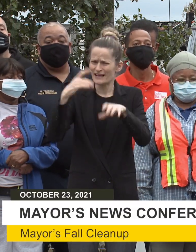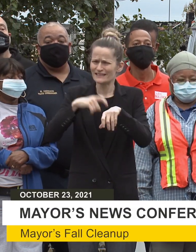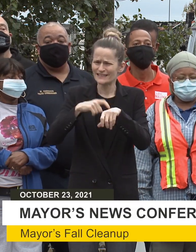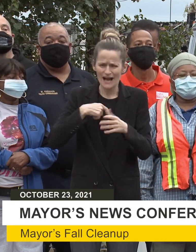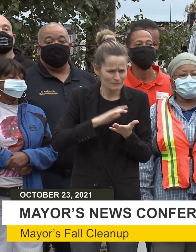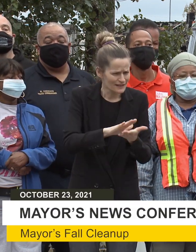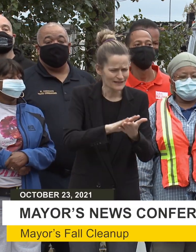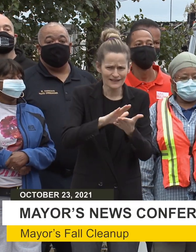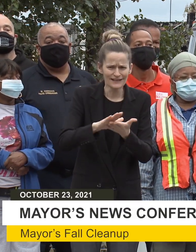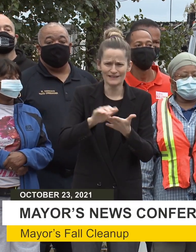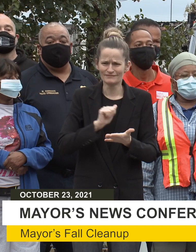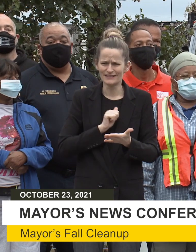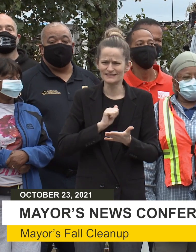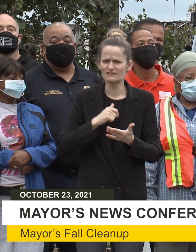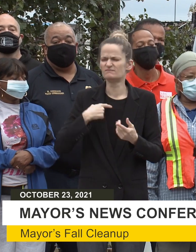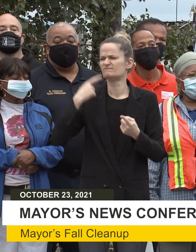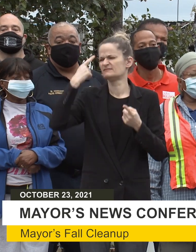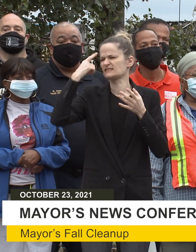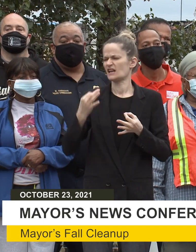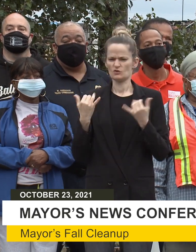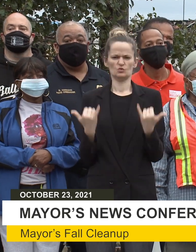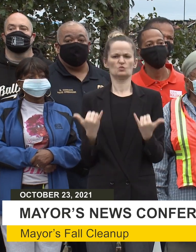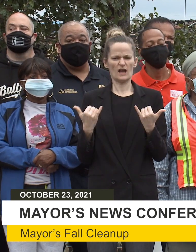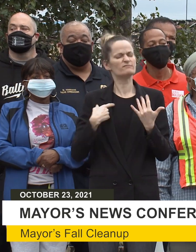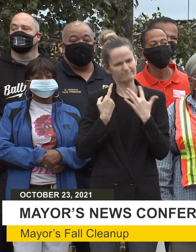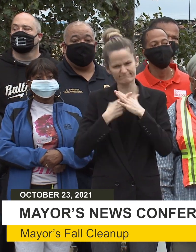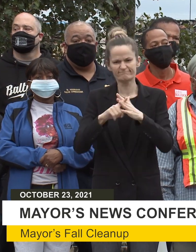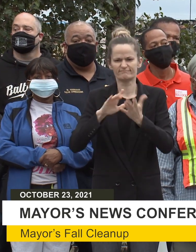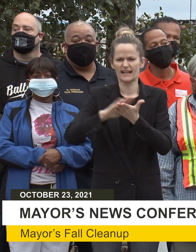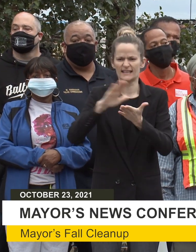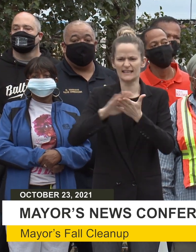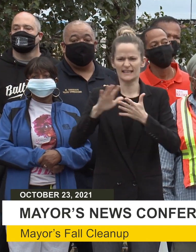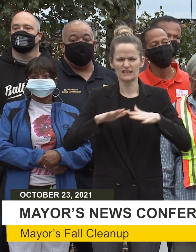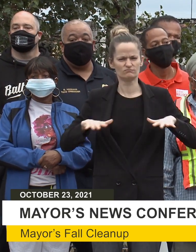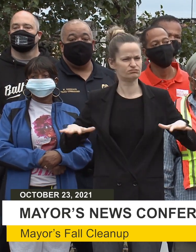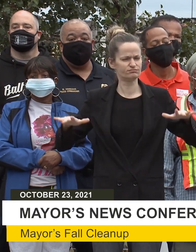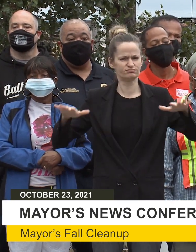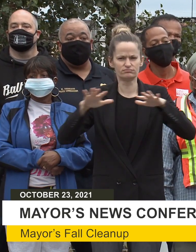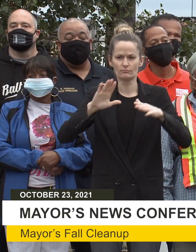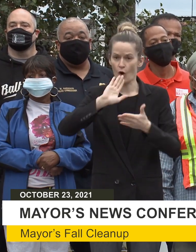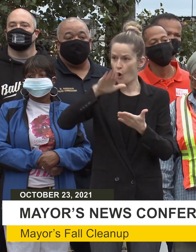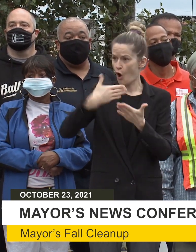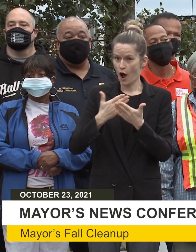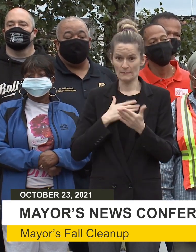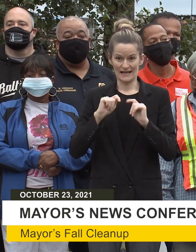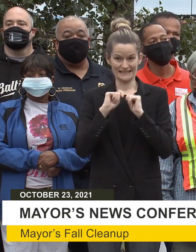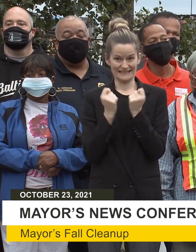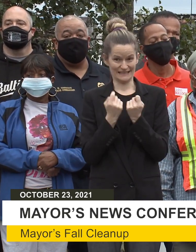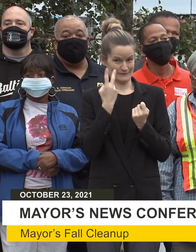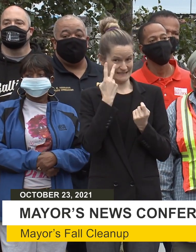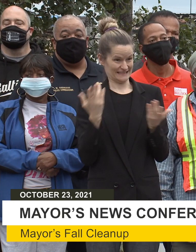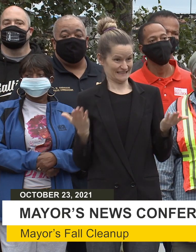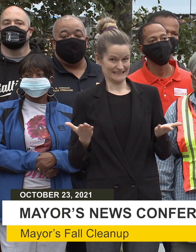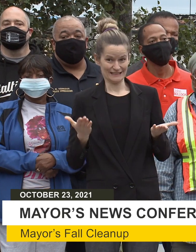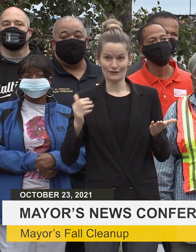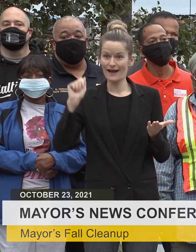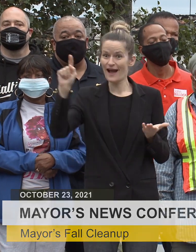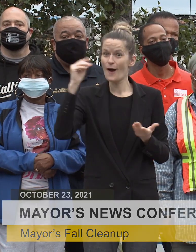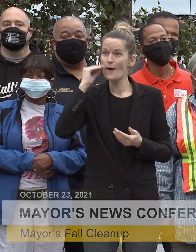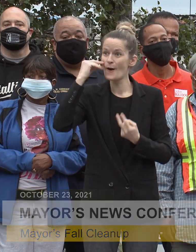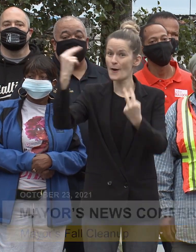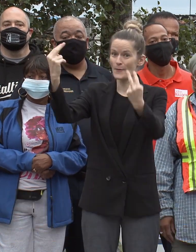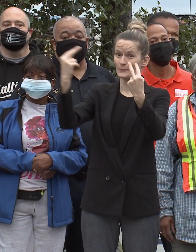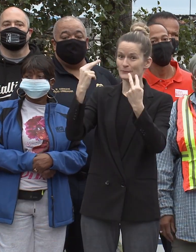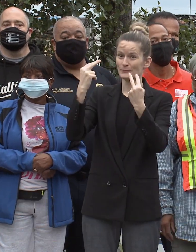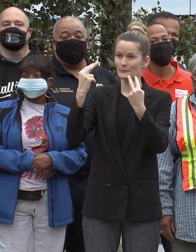cleanup in this neighborhood so that all of the cabinet can see and everyone can see and you guys can see what happens when folks decide